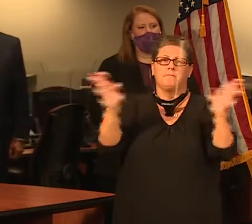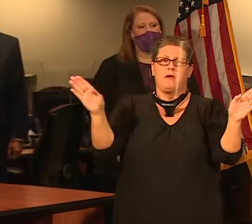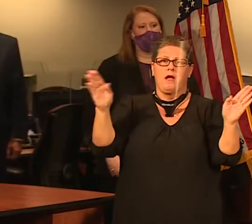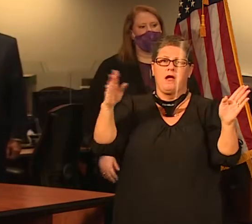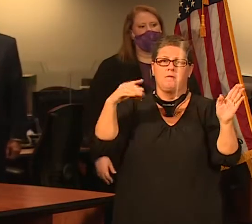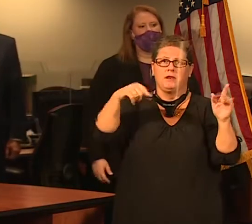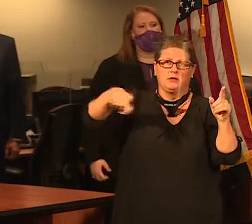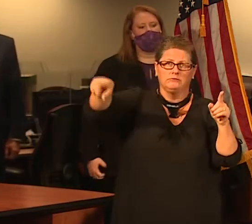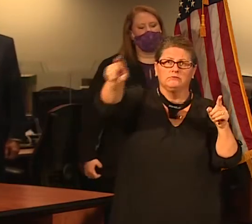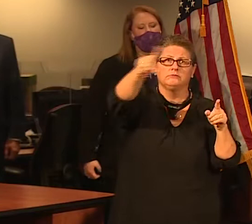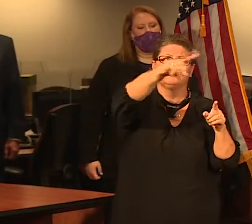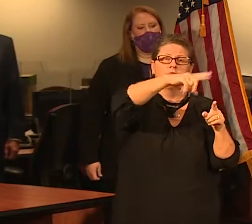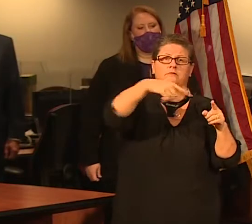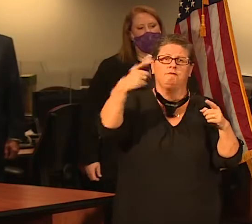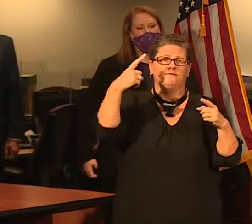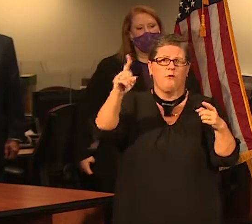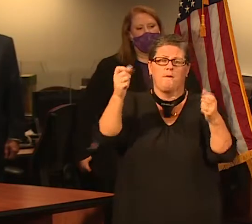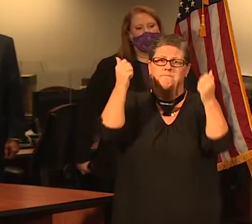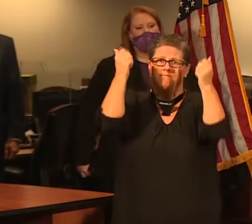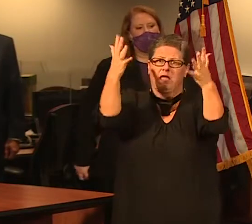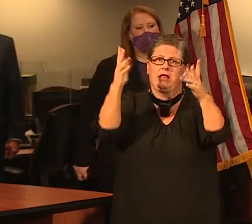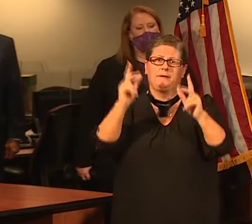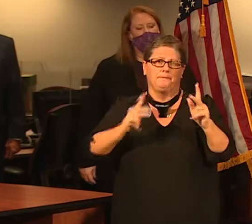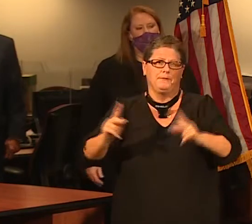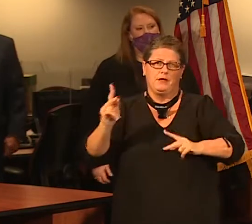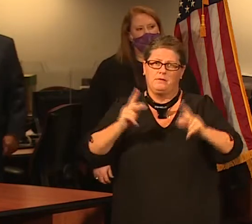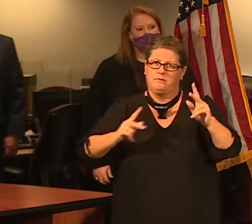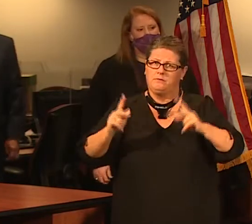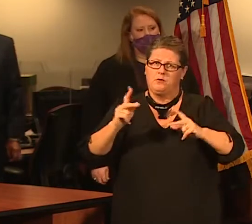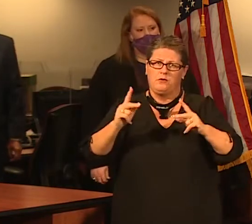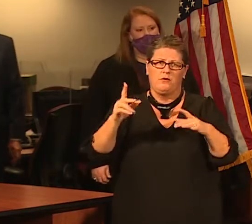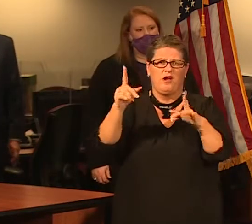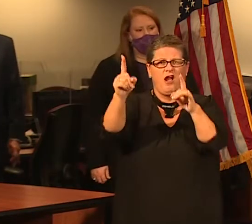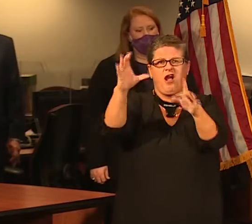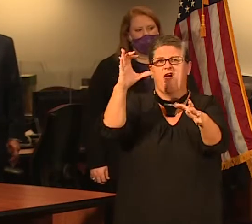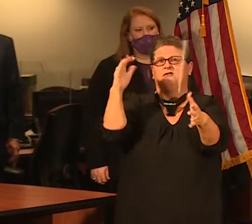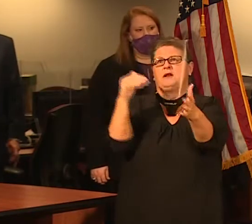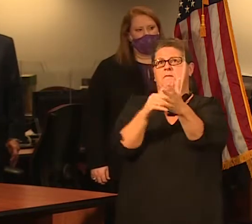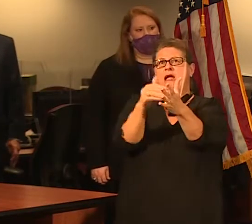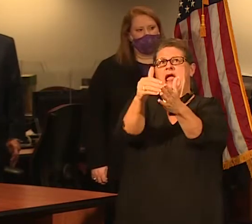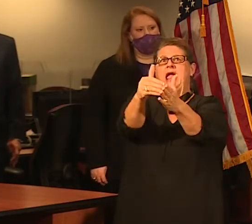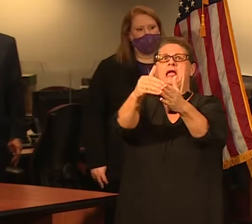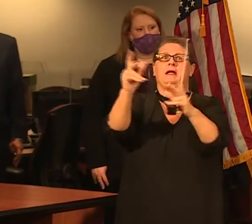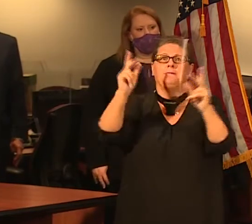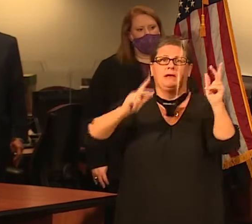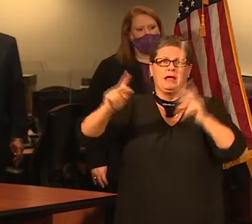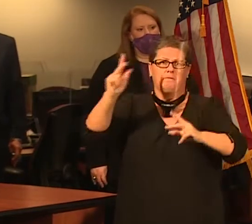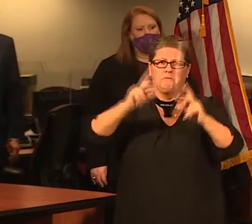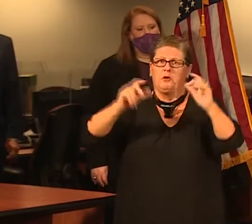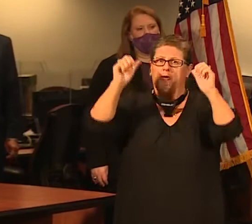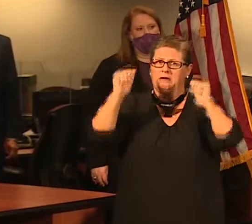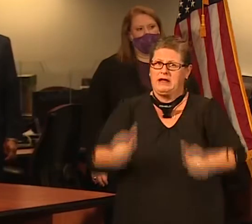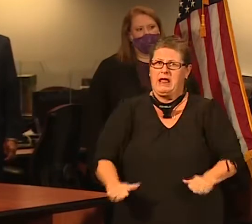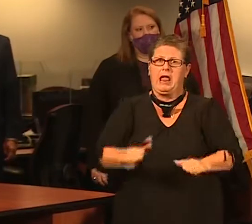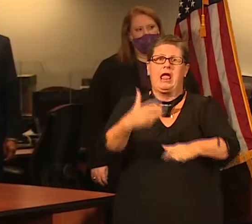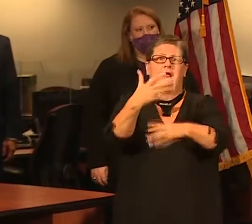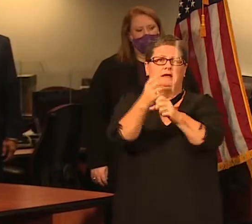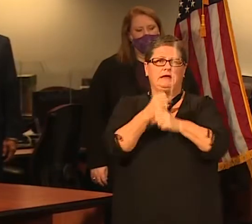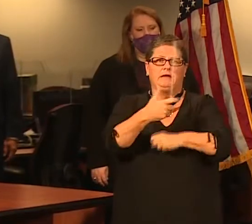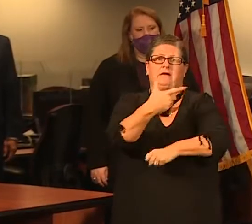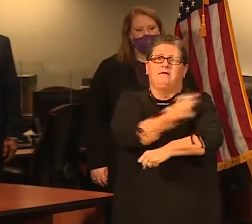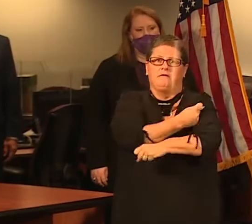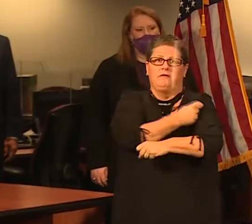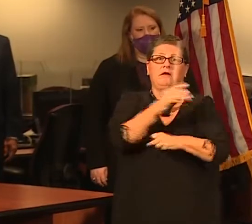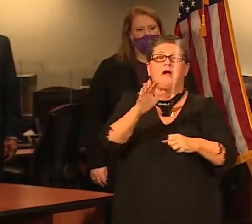significant scale, potentially involving hundreds of millions of vaccine doses to be distributed across the